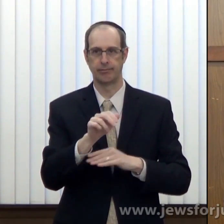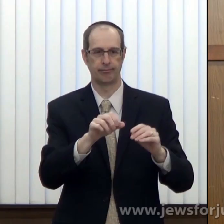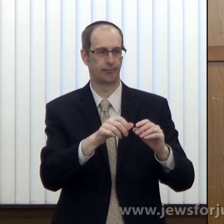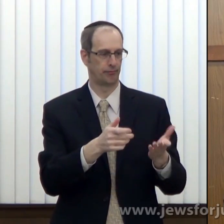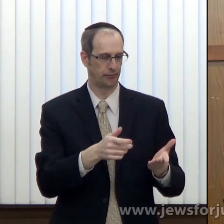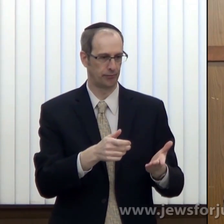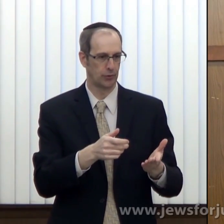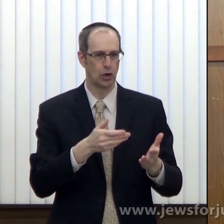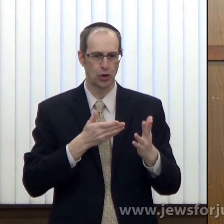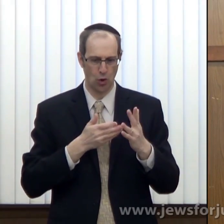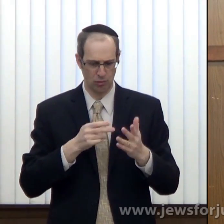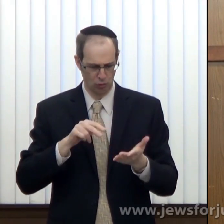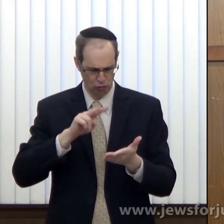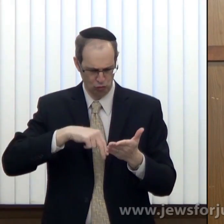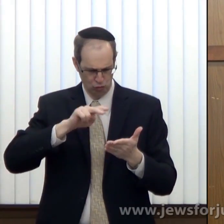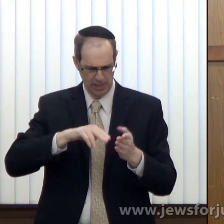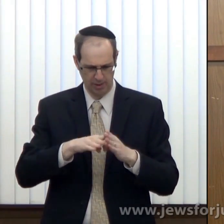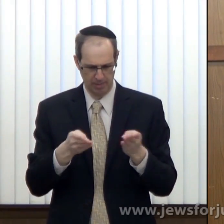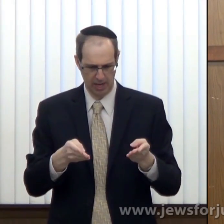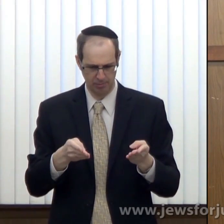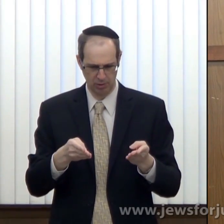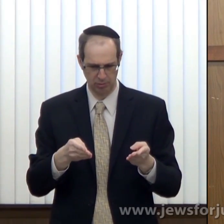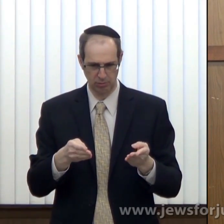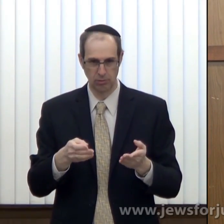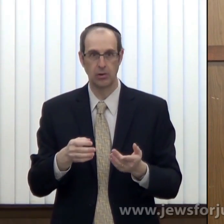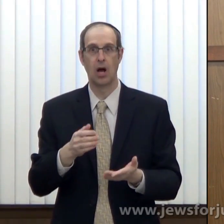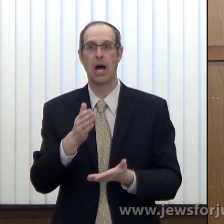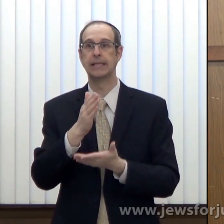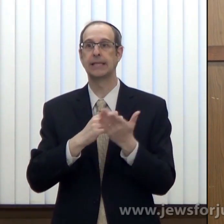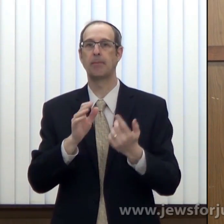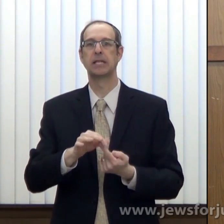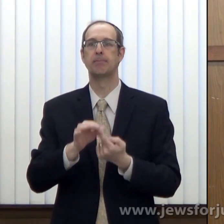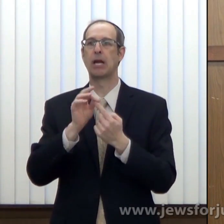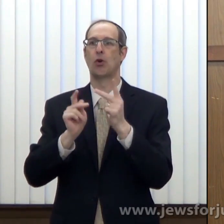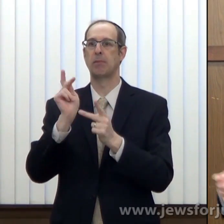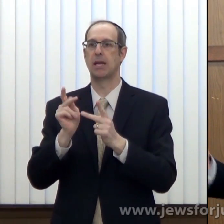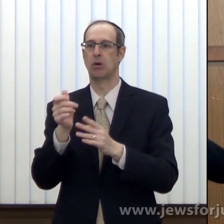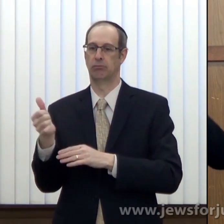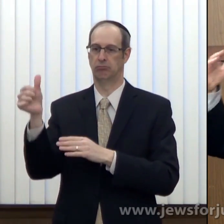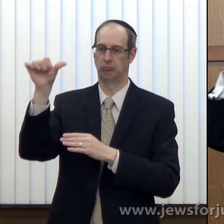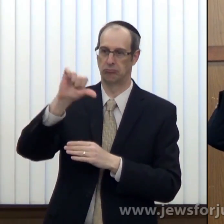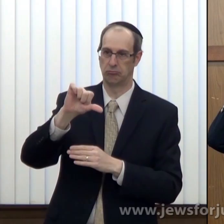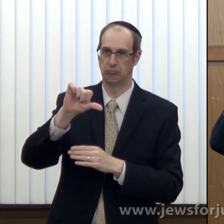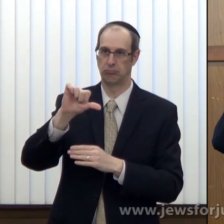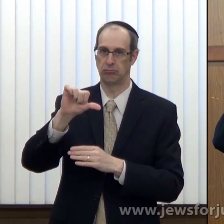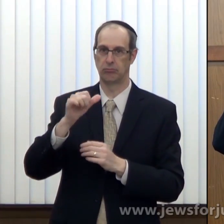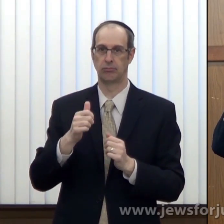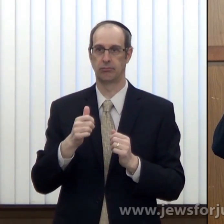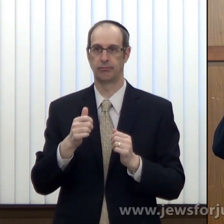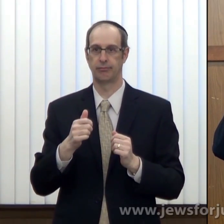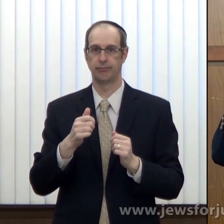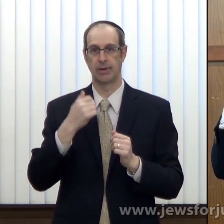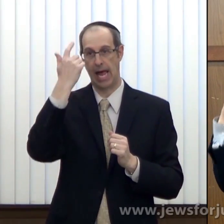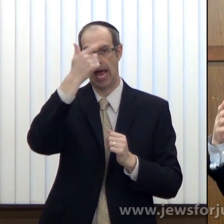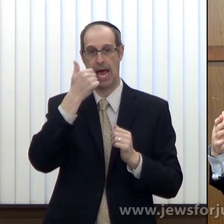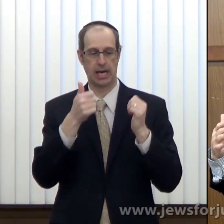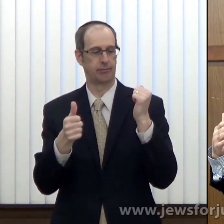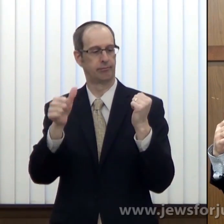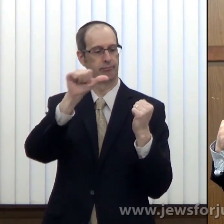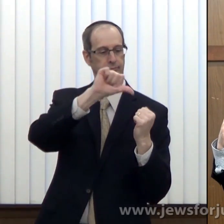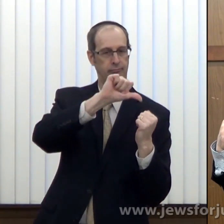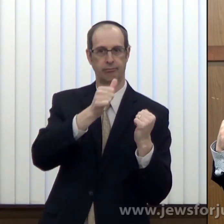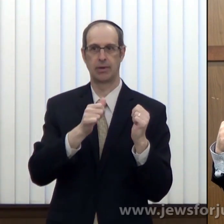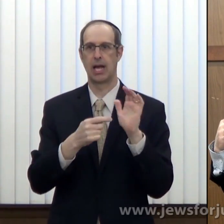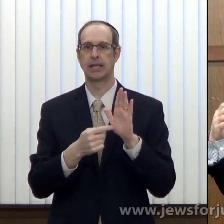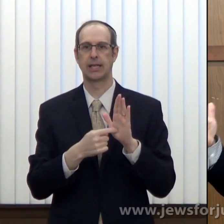we see that there were special people who were anointed, who had oil put on their head. For